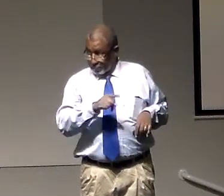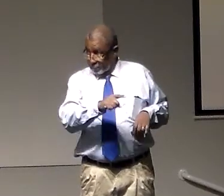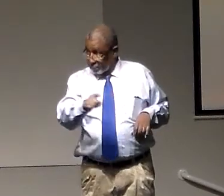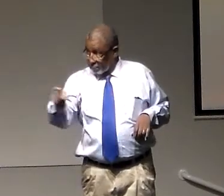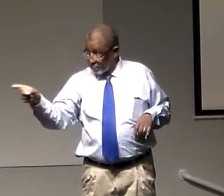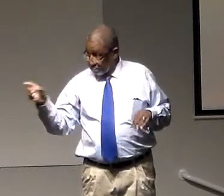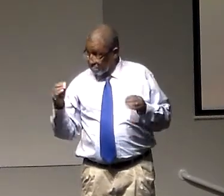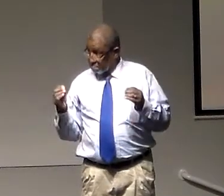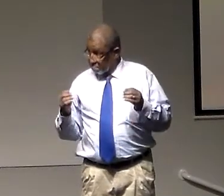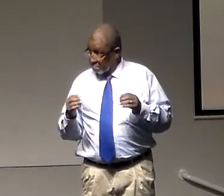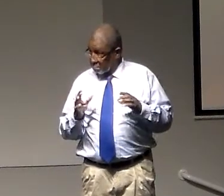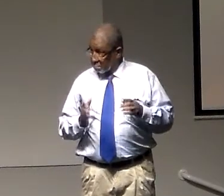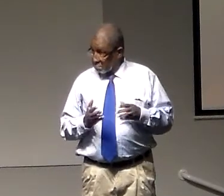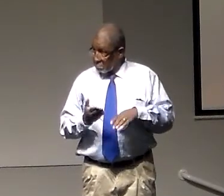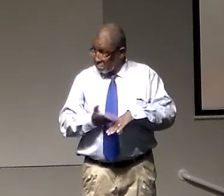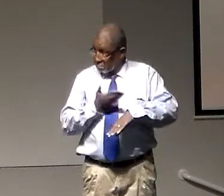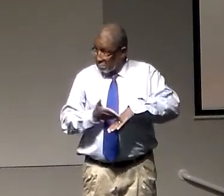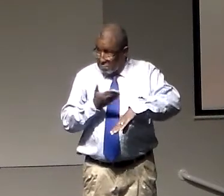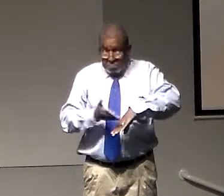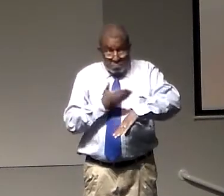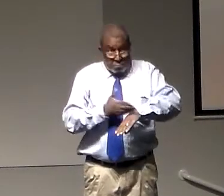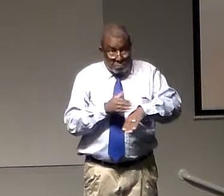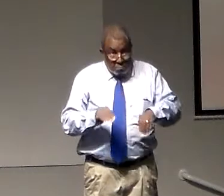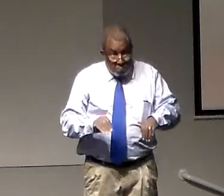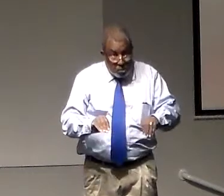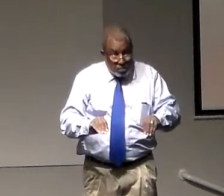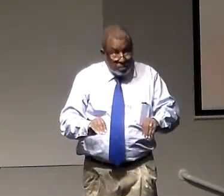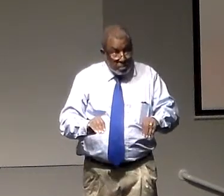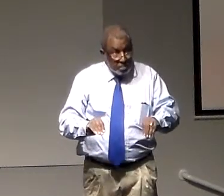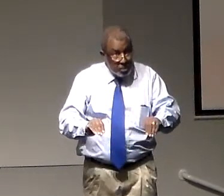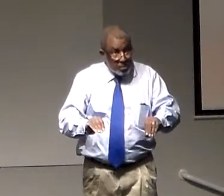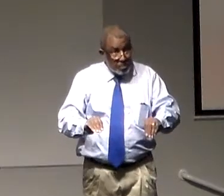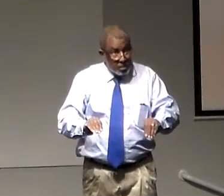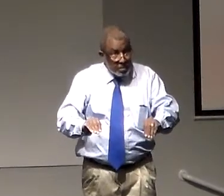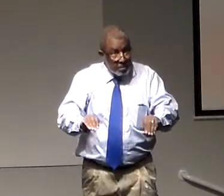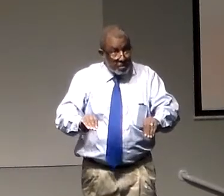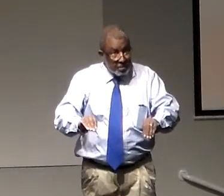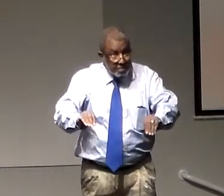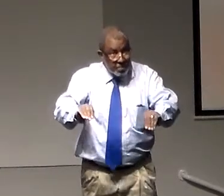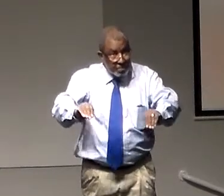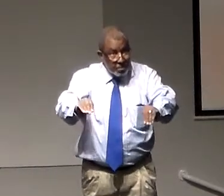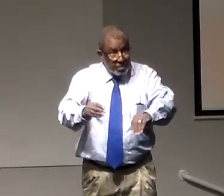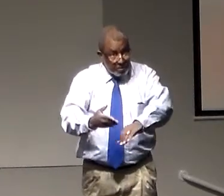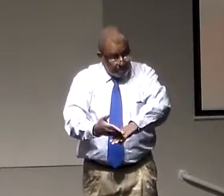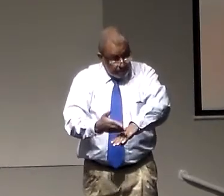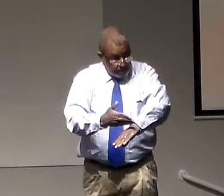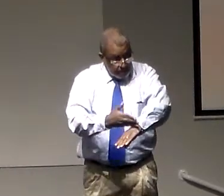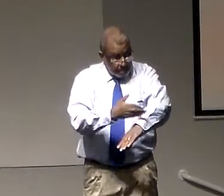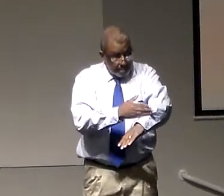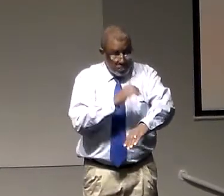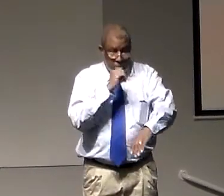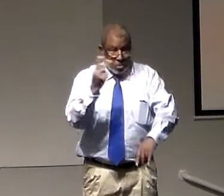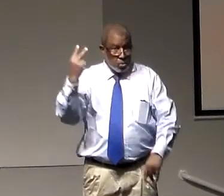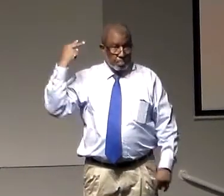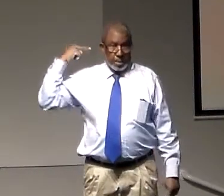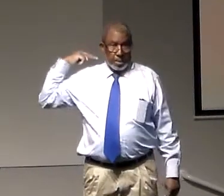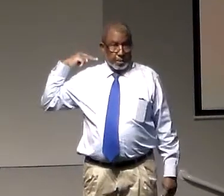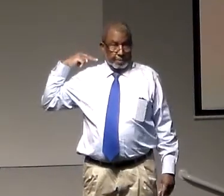Are you moving? Are you improving? Are you moving forward with your life in